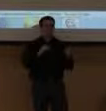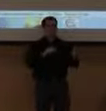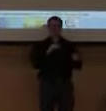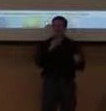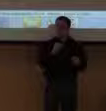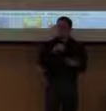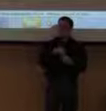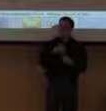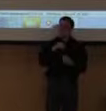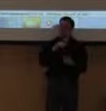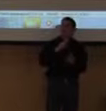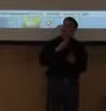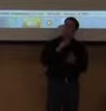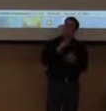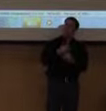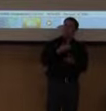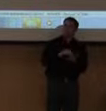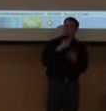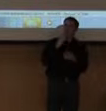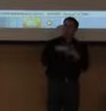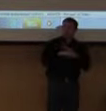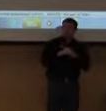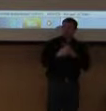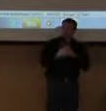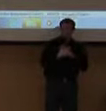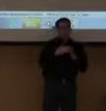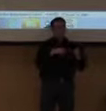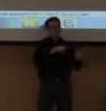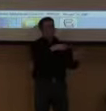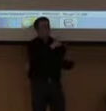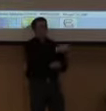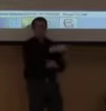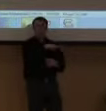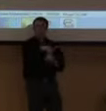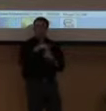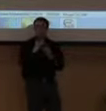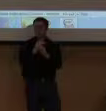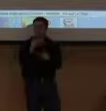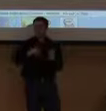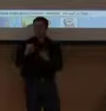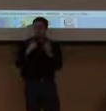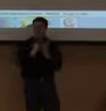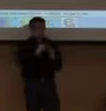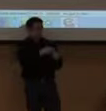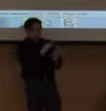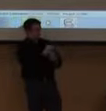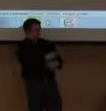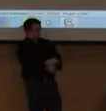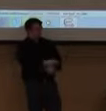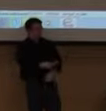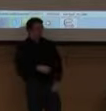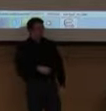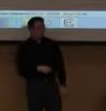for Access Technology, and Austin is in the Math Science Department, math area, right?